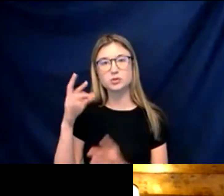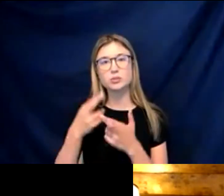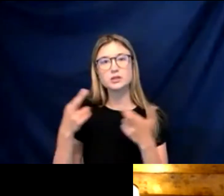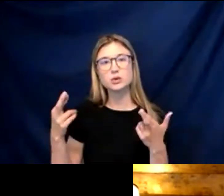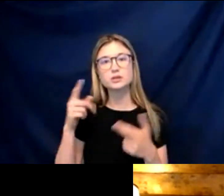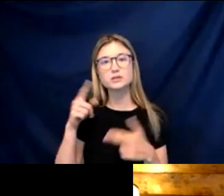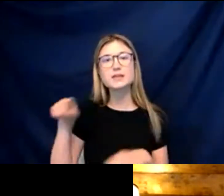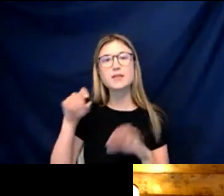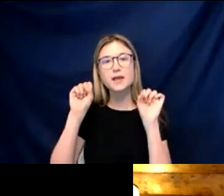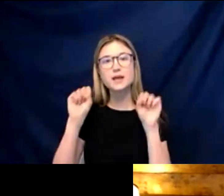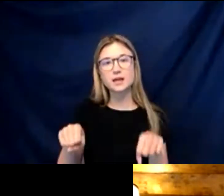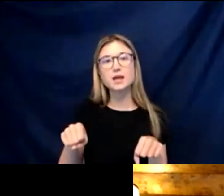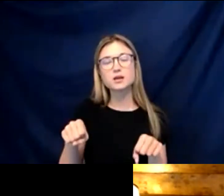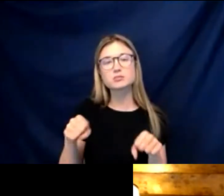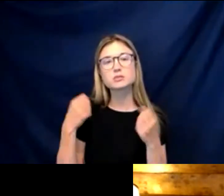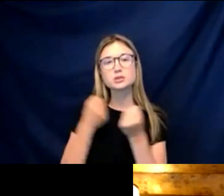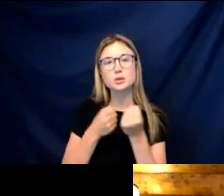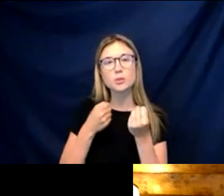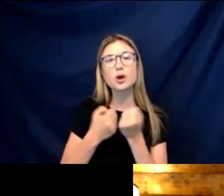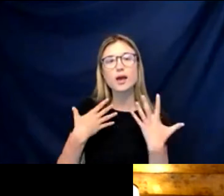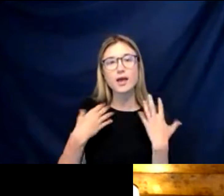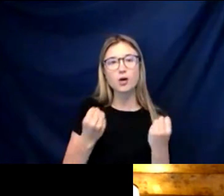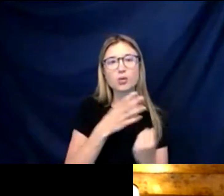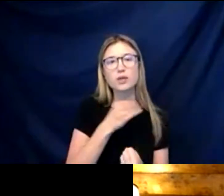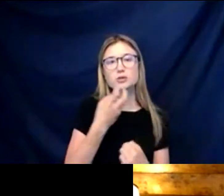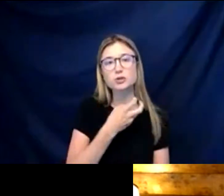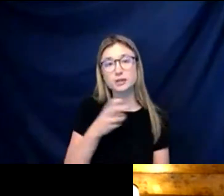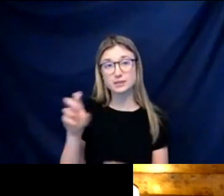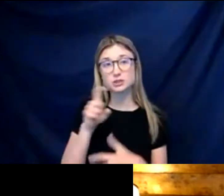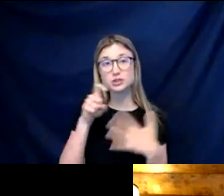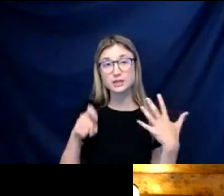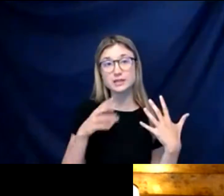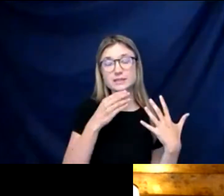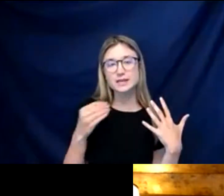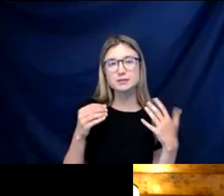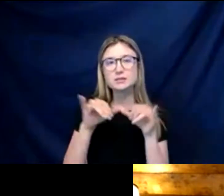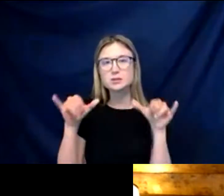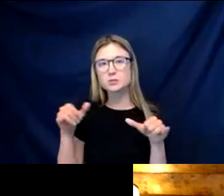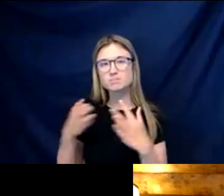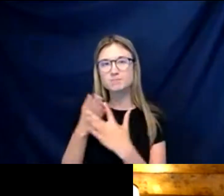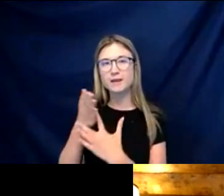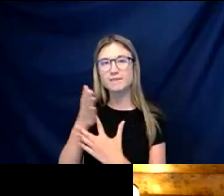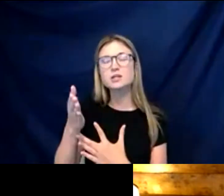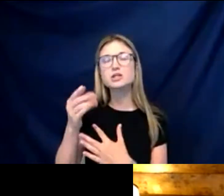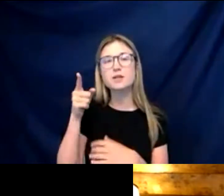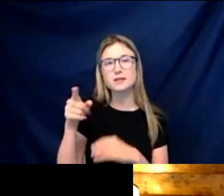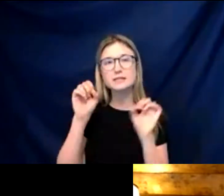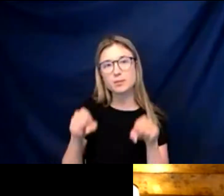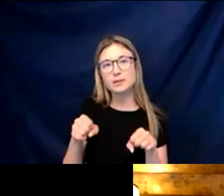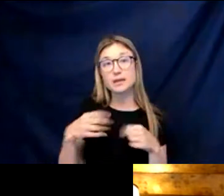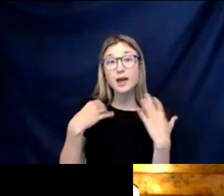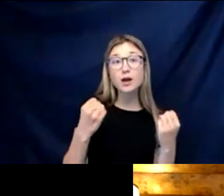and transition needs and system navigation. And this can be health and or education